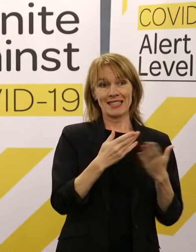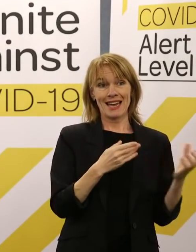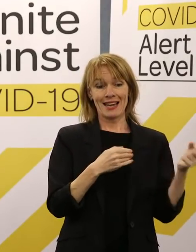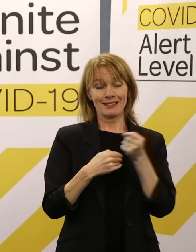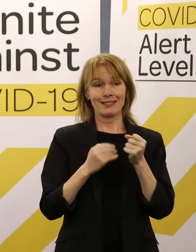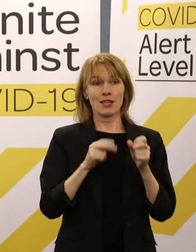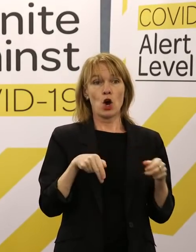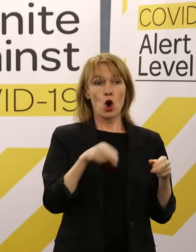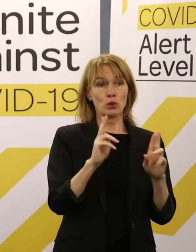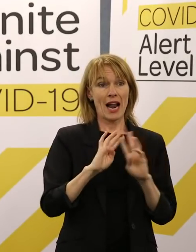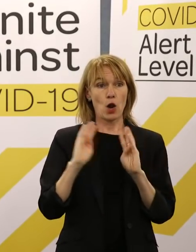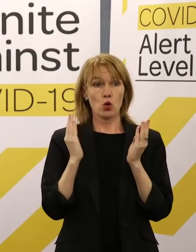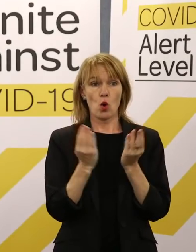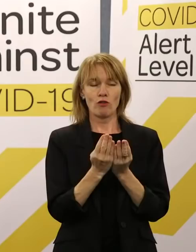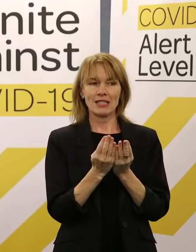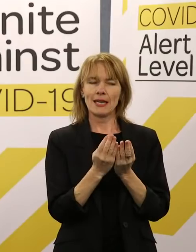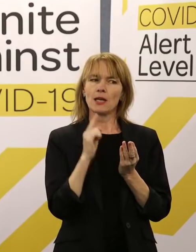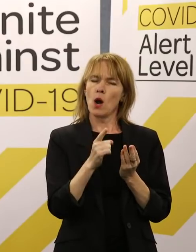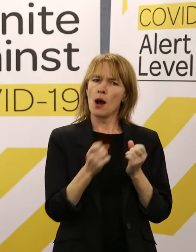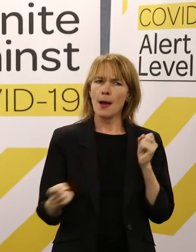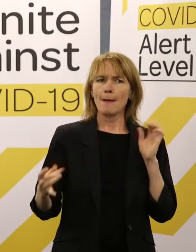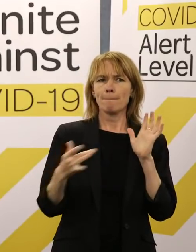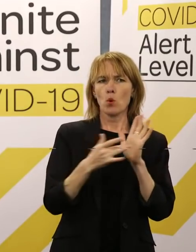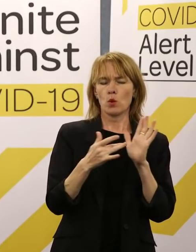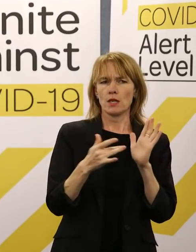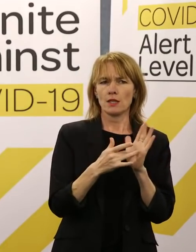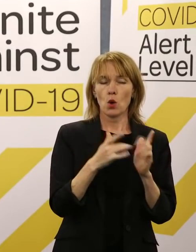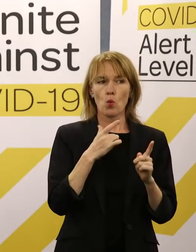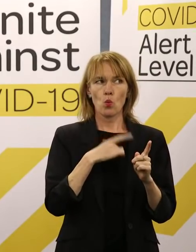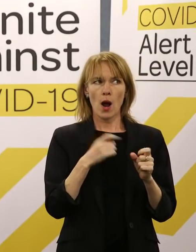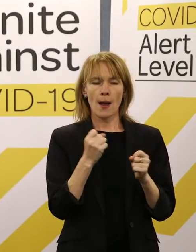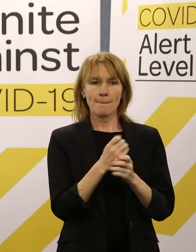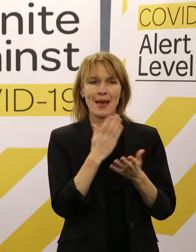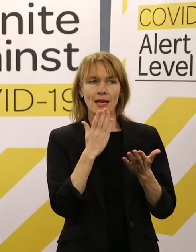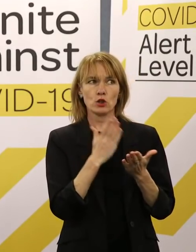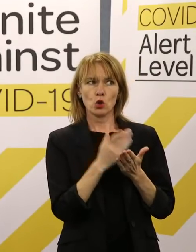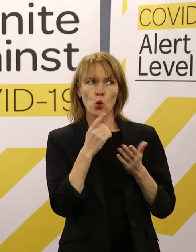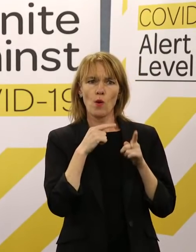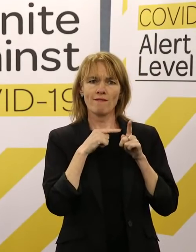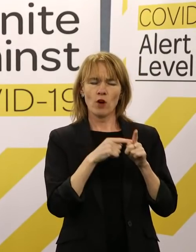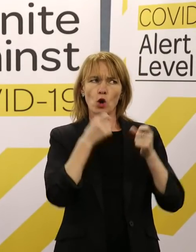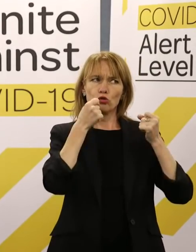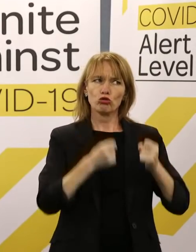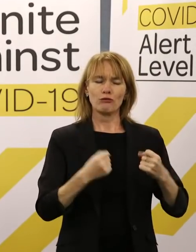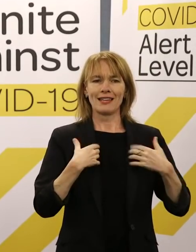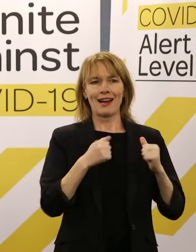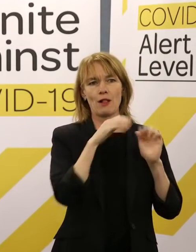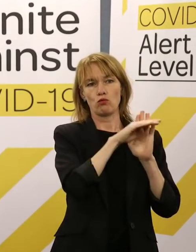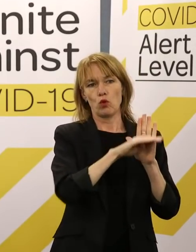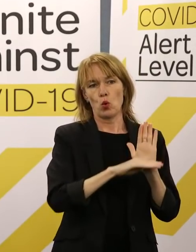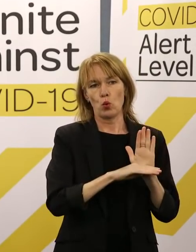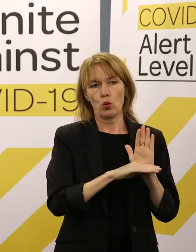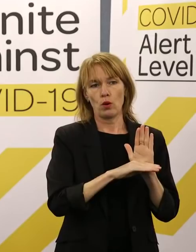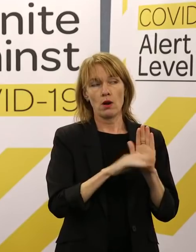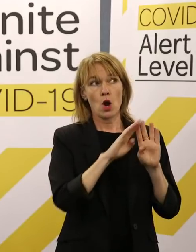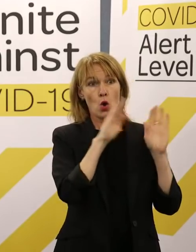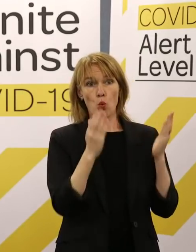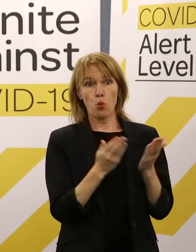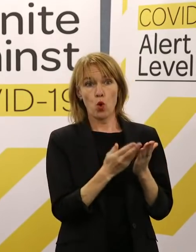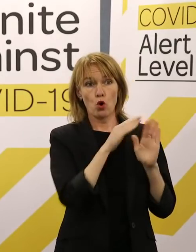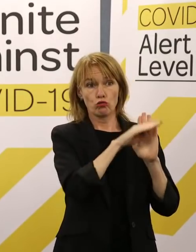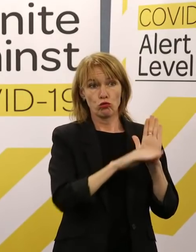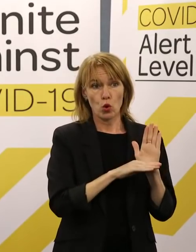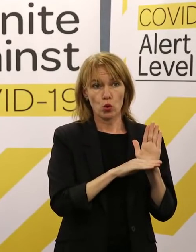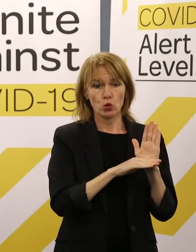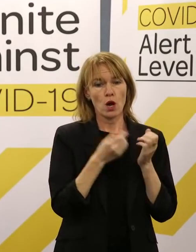or quarantine, ensure that all arrivals are managed to the world global standard and with appropriate public